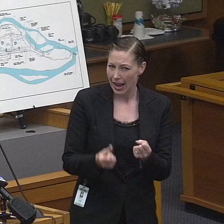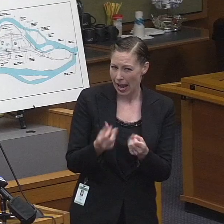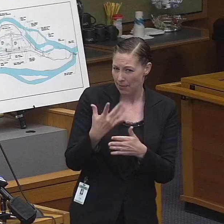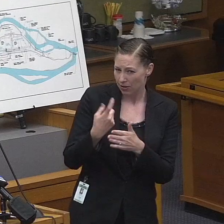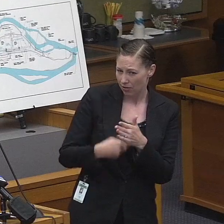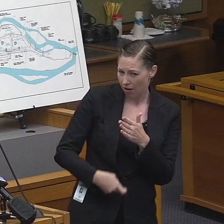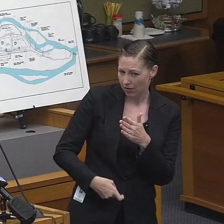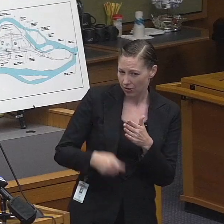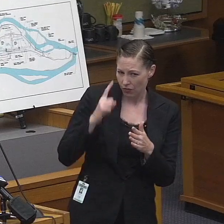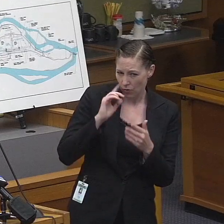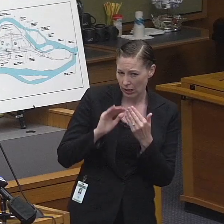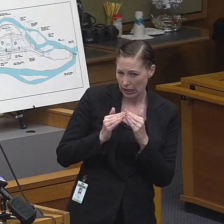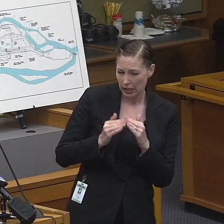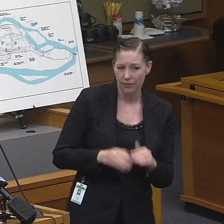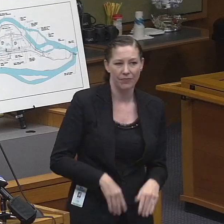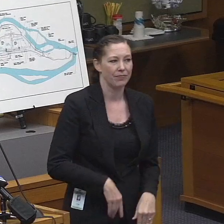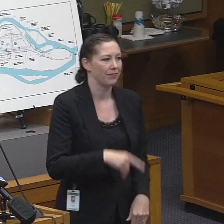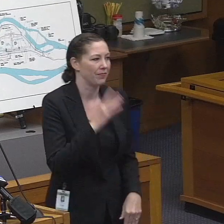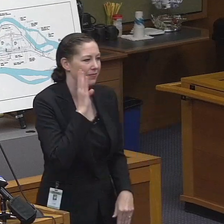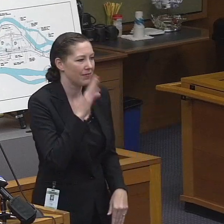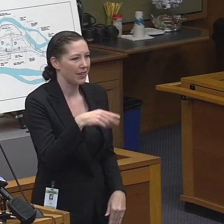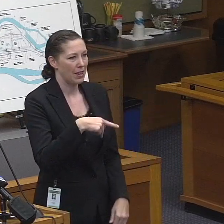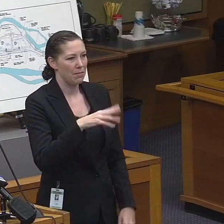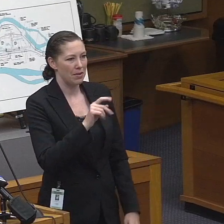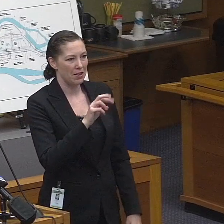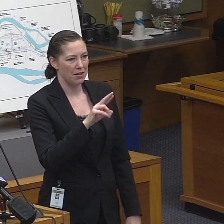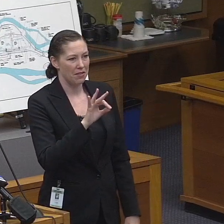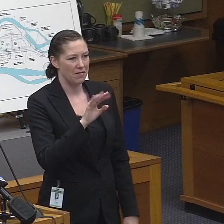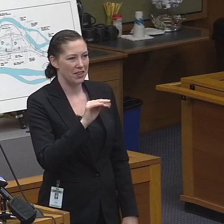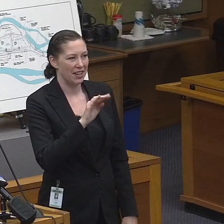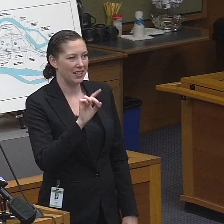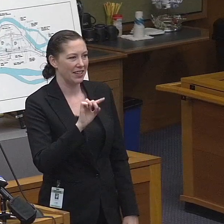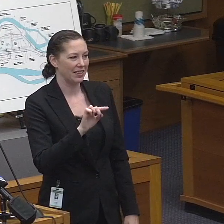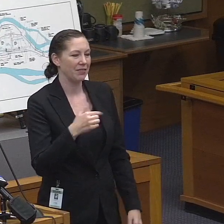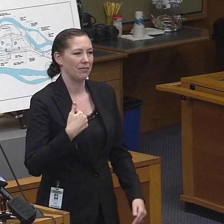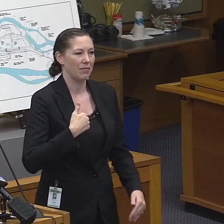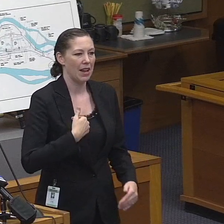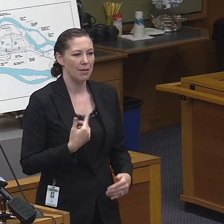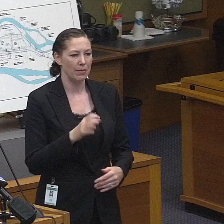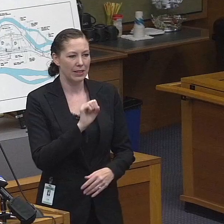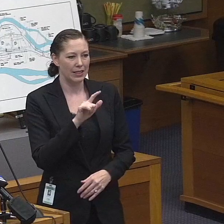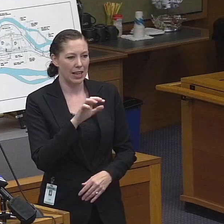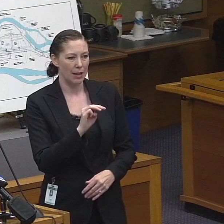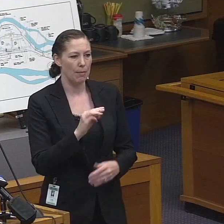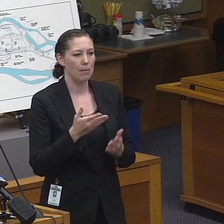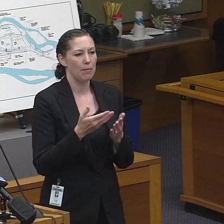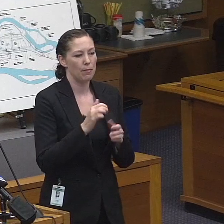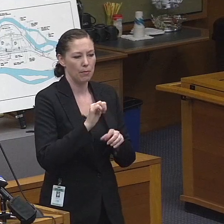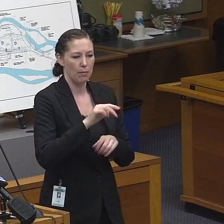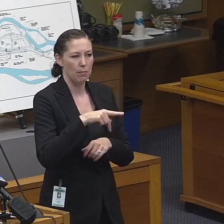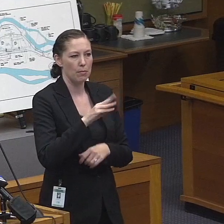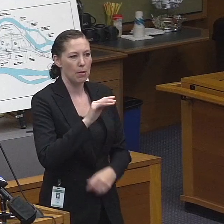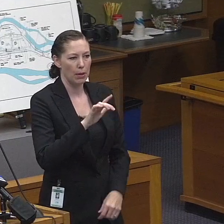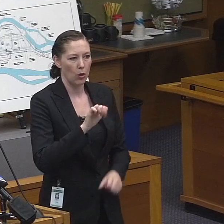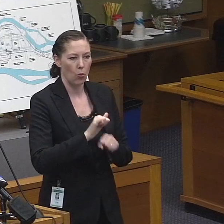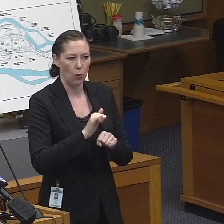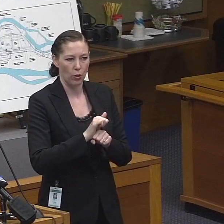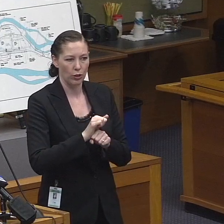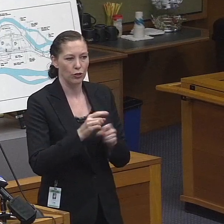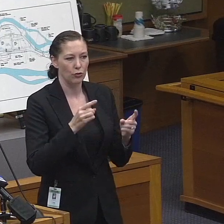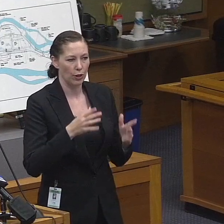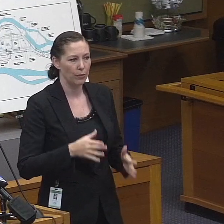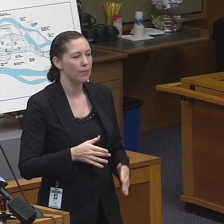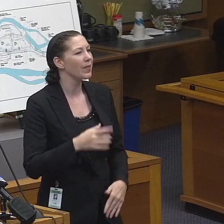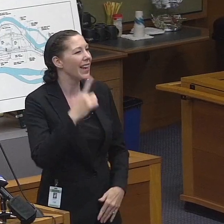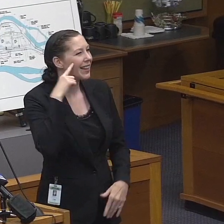Good morning, Peter Fernandez, Public City of Salem Public Works Director. Our estimate is that this process will cost us about